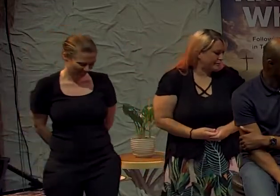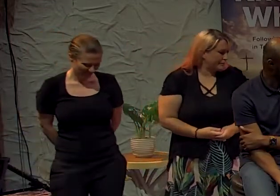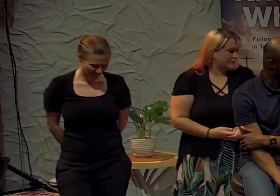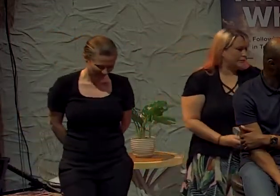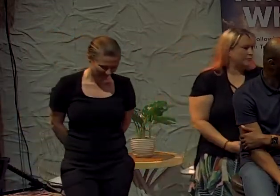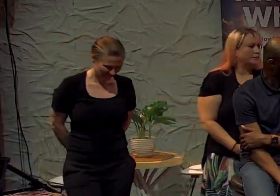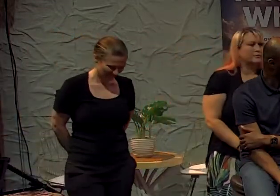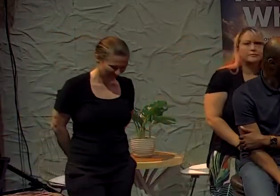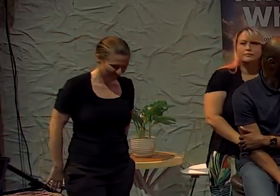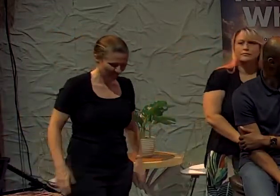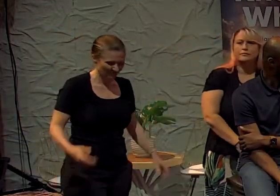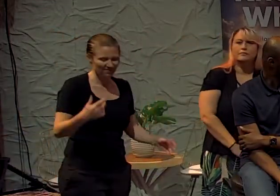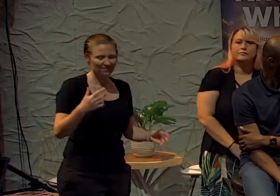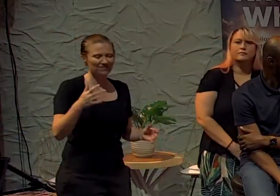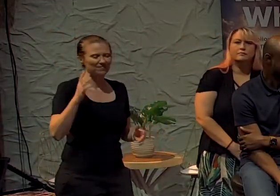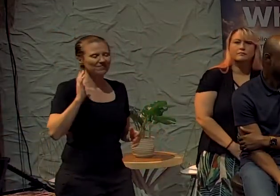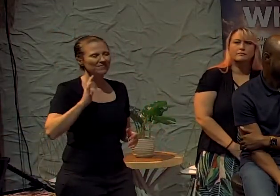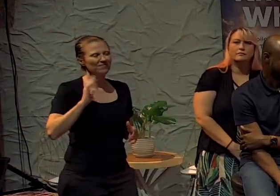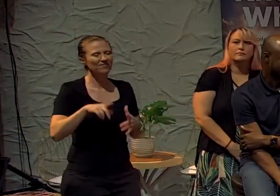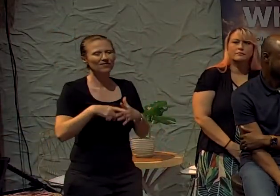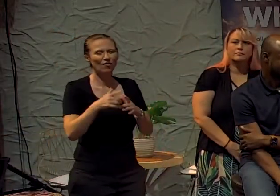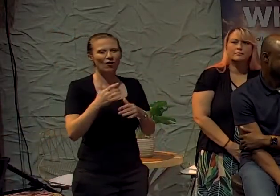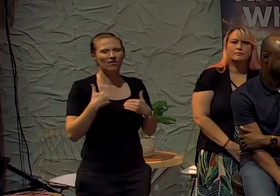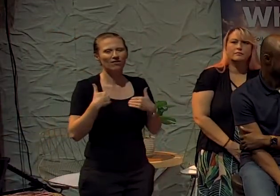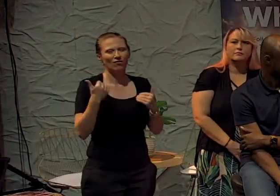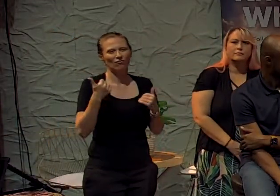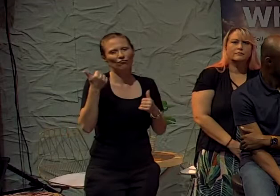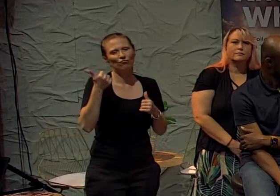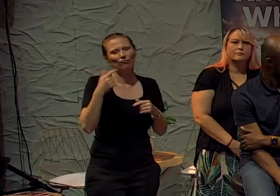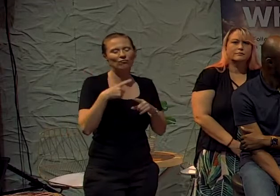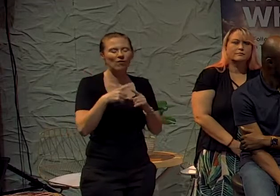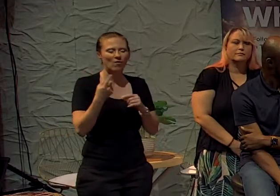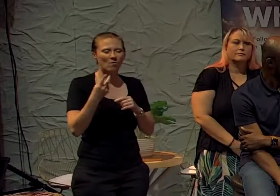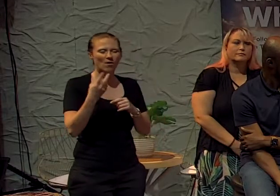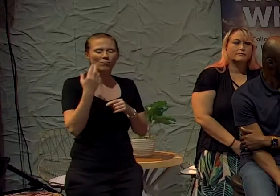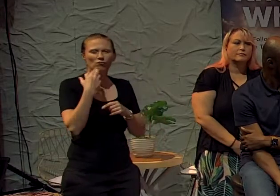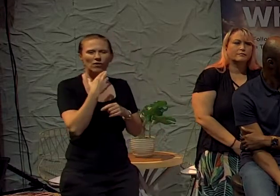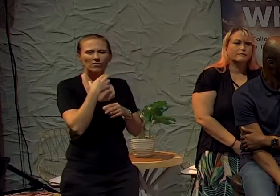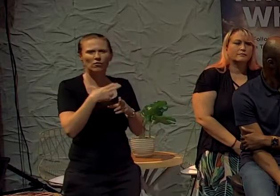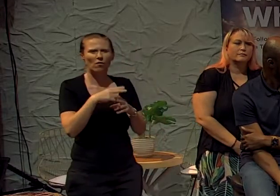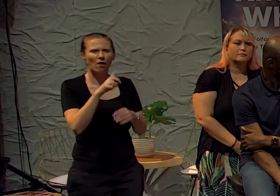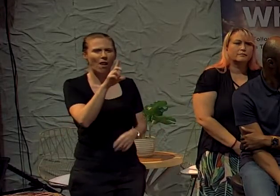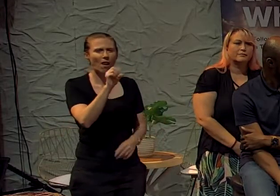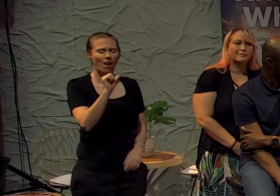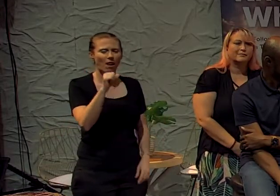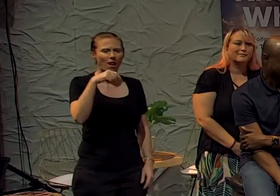actually started a little younger, but one of the best was there's a restaurant called La Peep